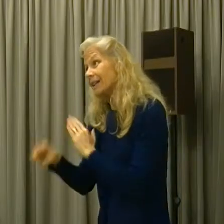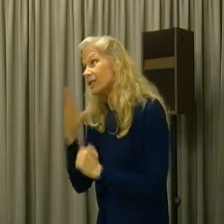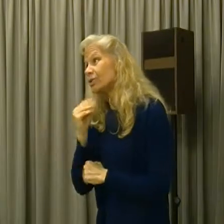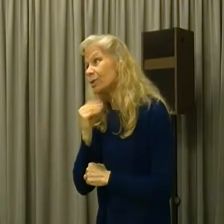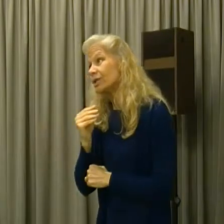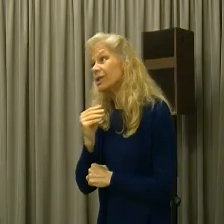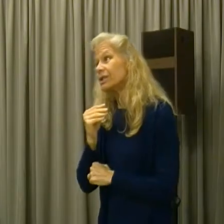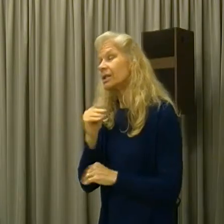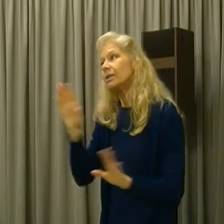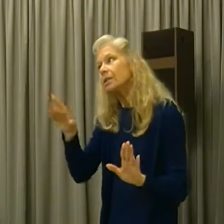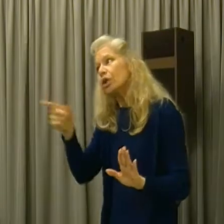In Esther chapter 4,